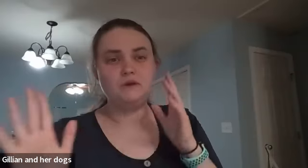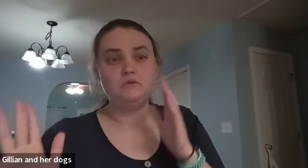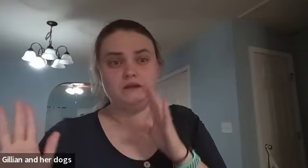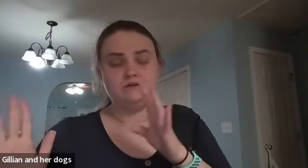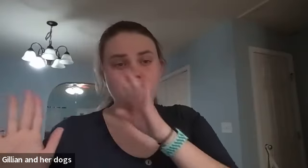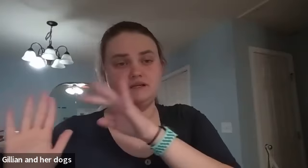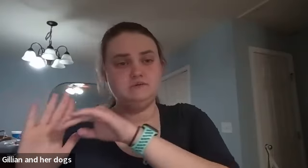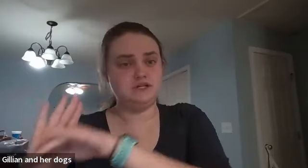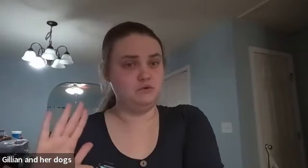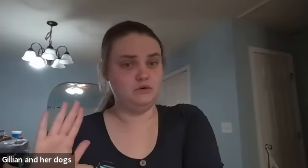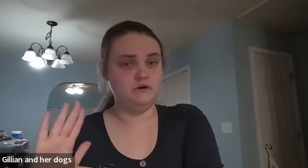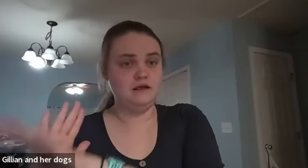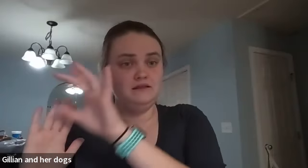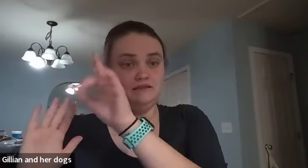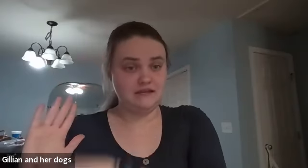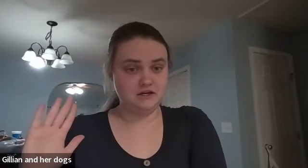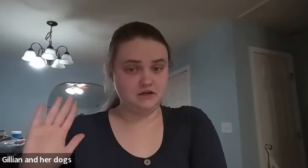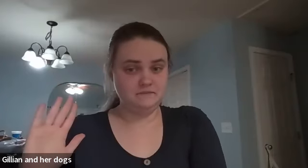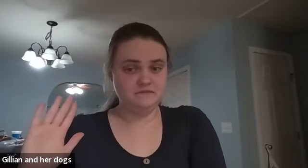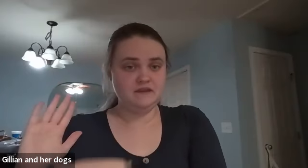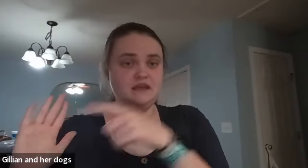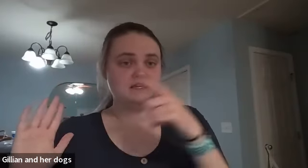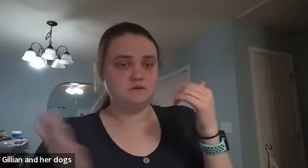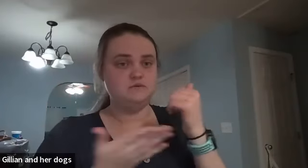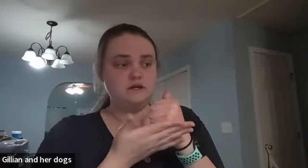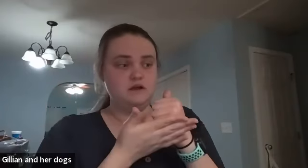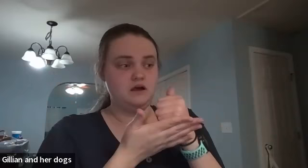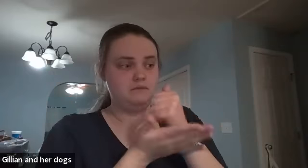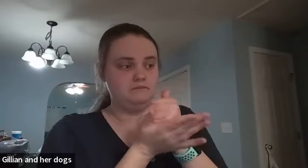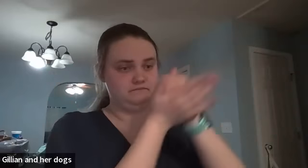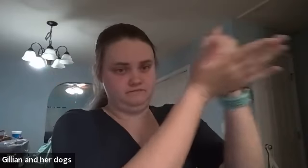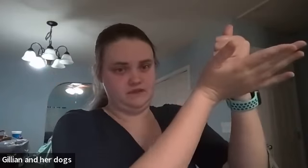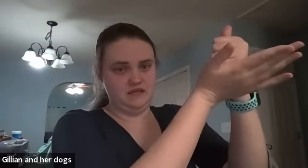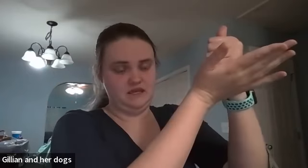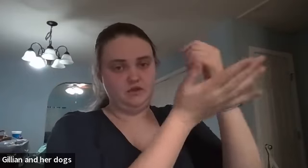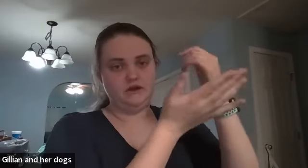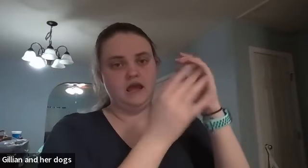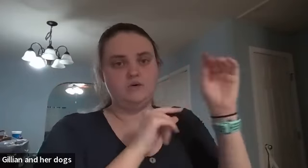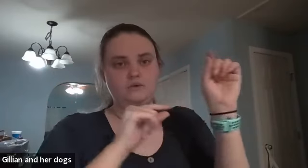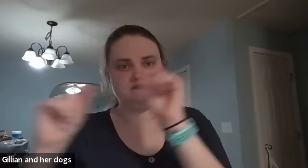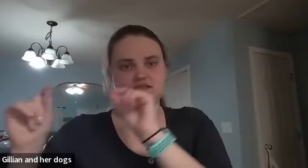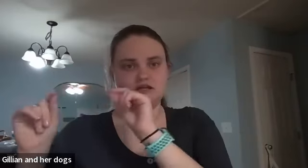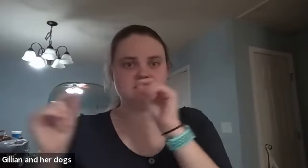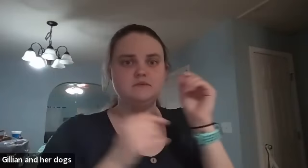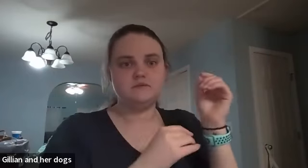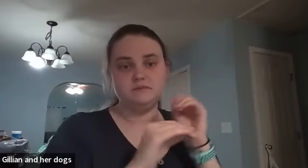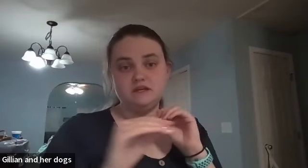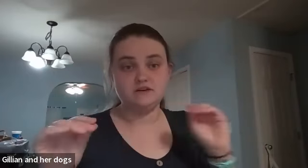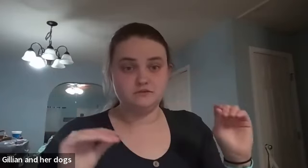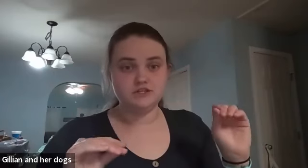we will go into much more later, is we will learn how with signs, some of them can be kind of directional